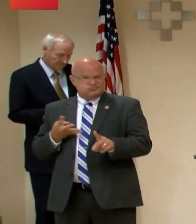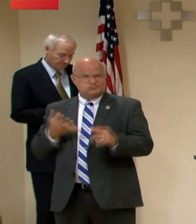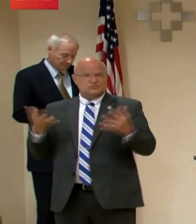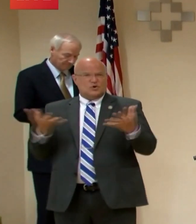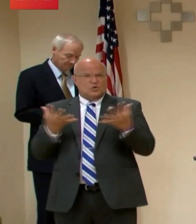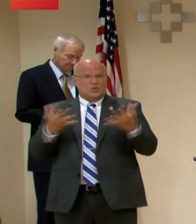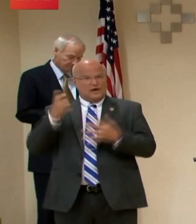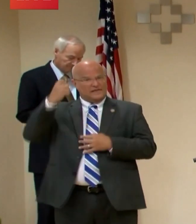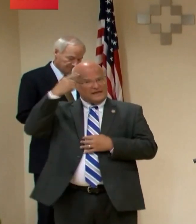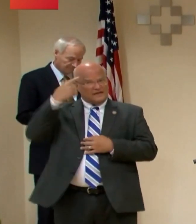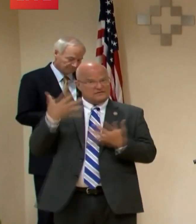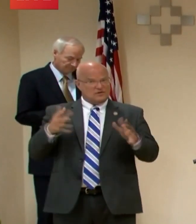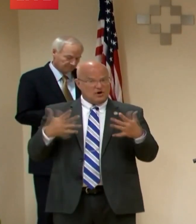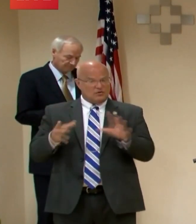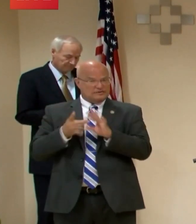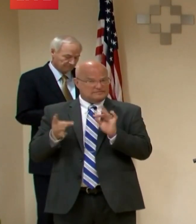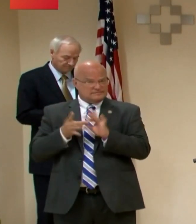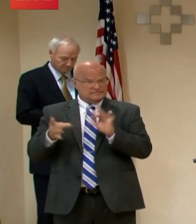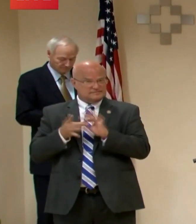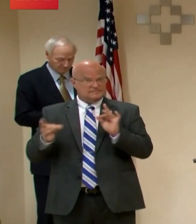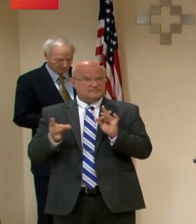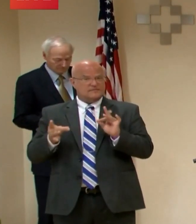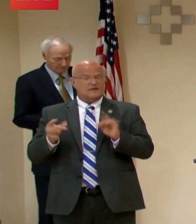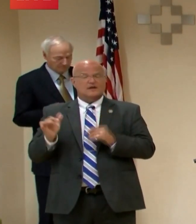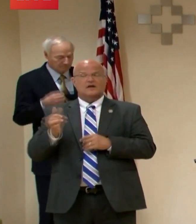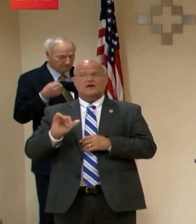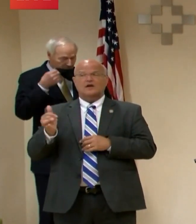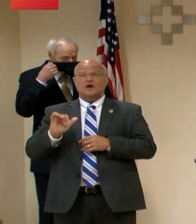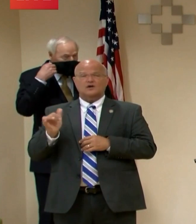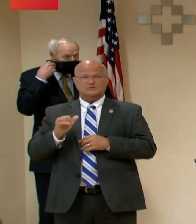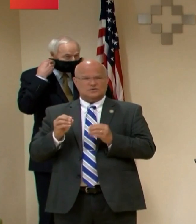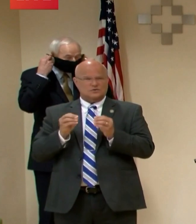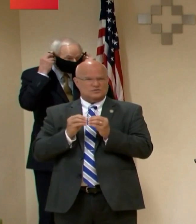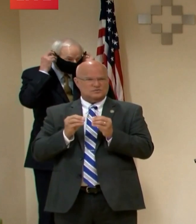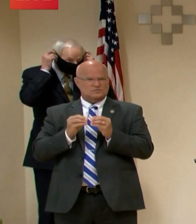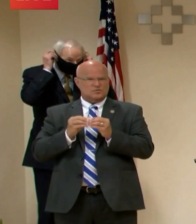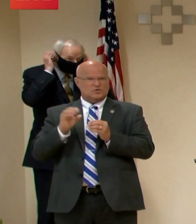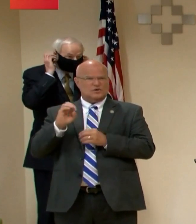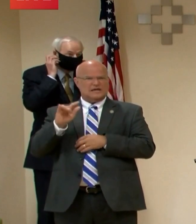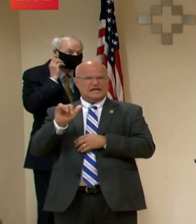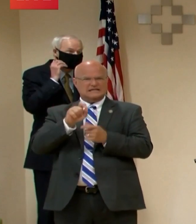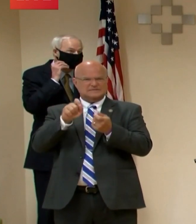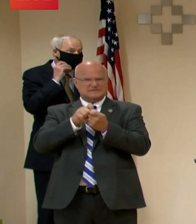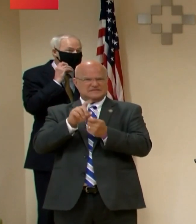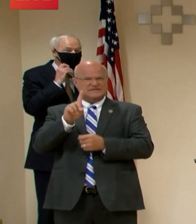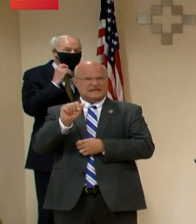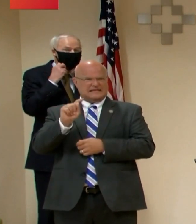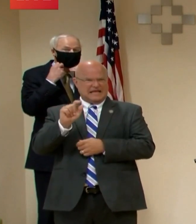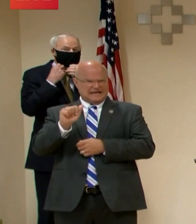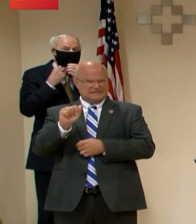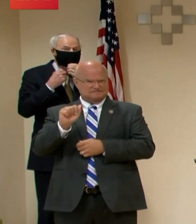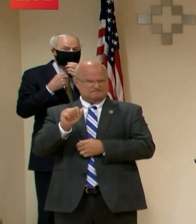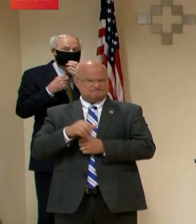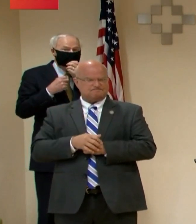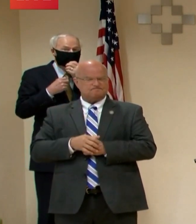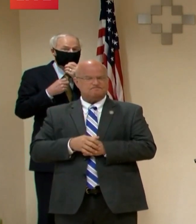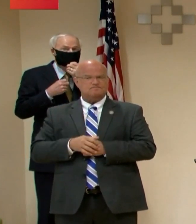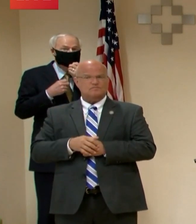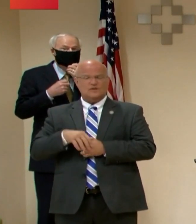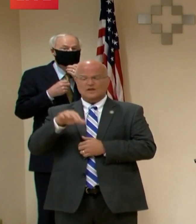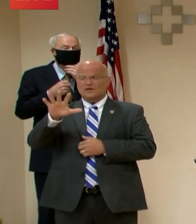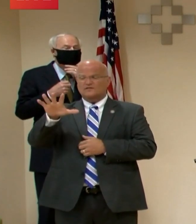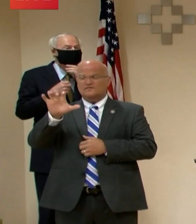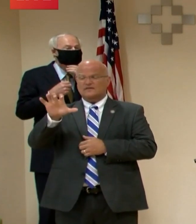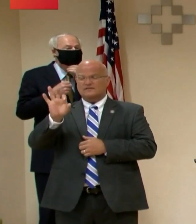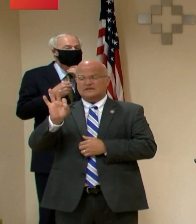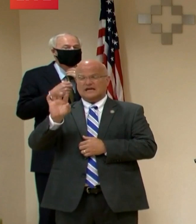what the Governor has already provided, and also then provide some county-specific data. So of the